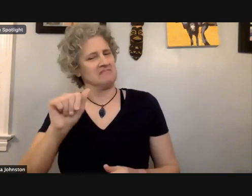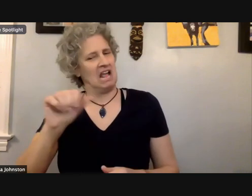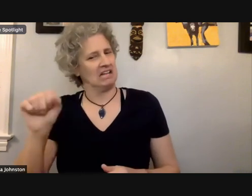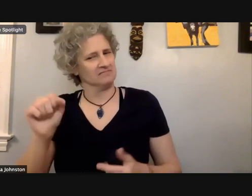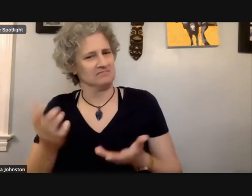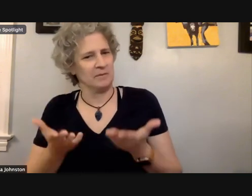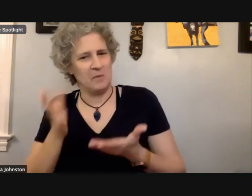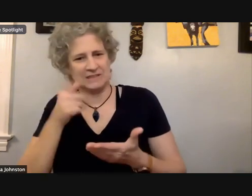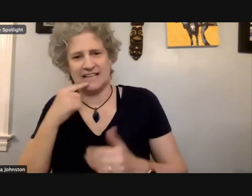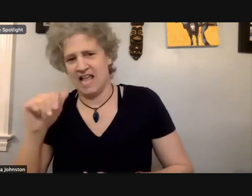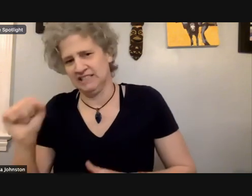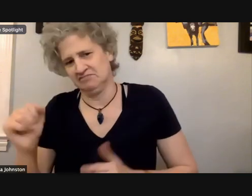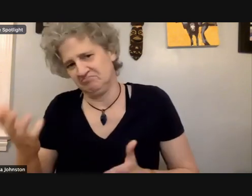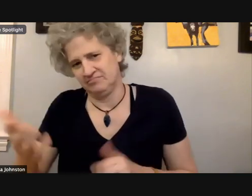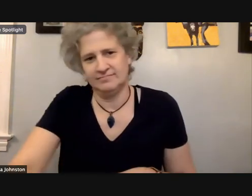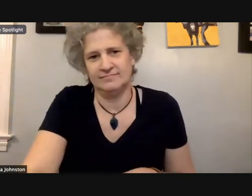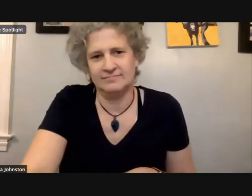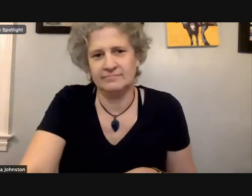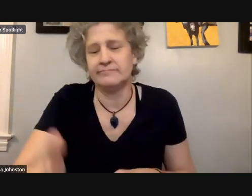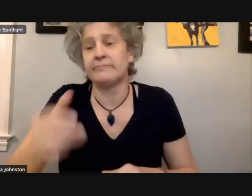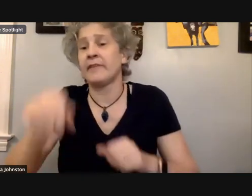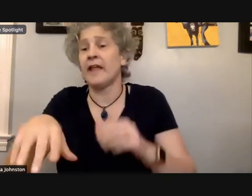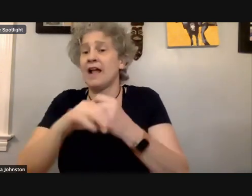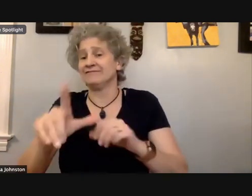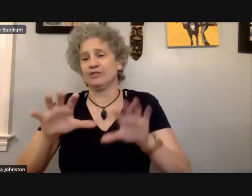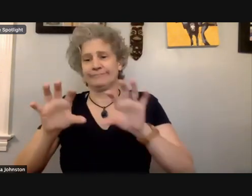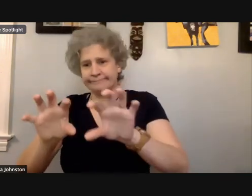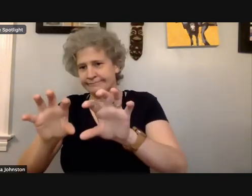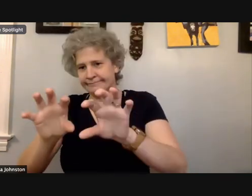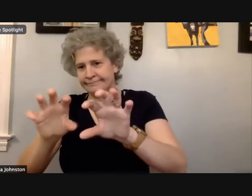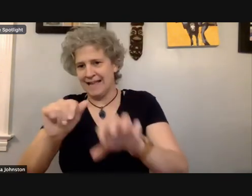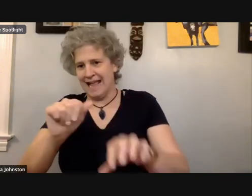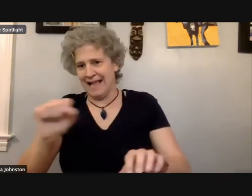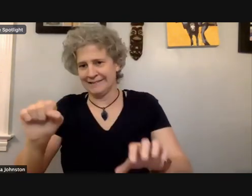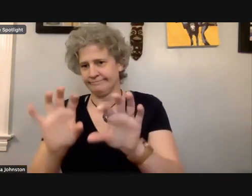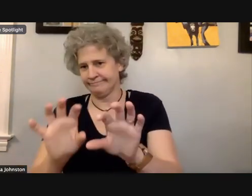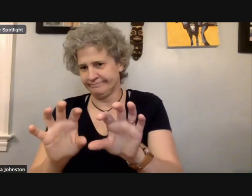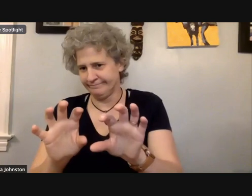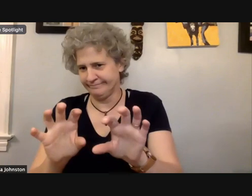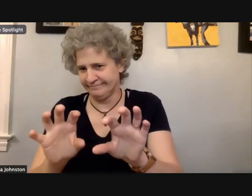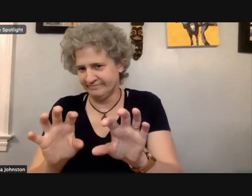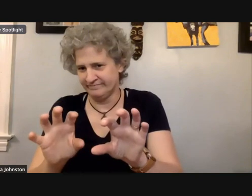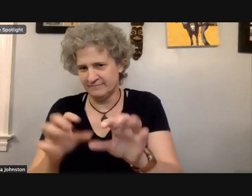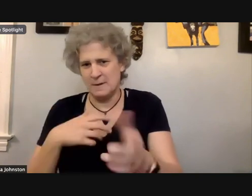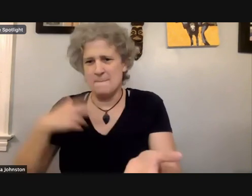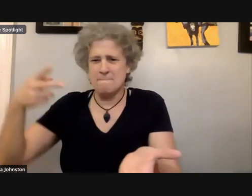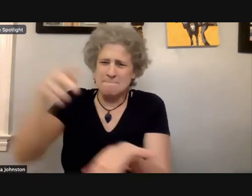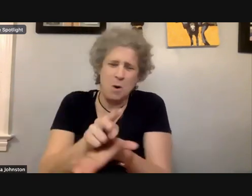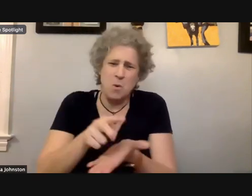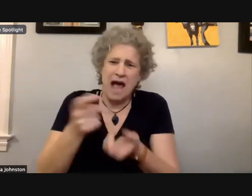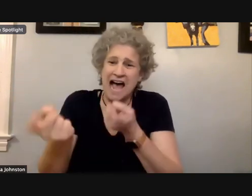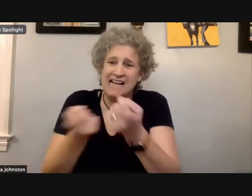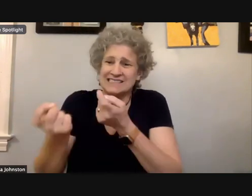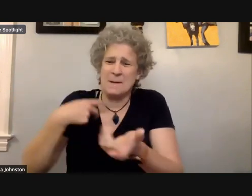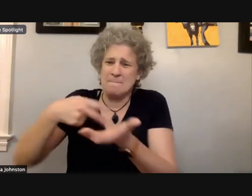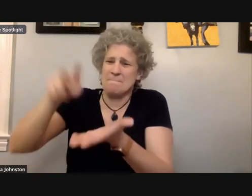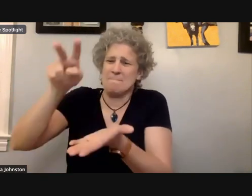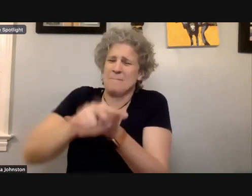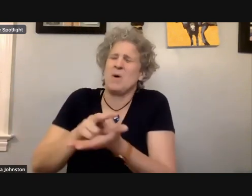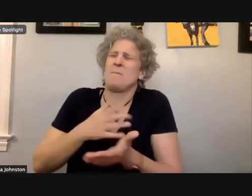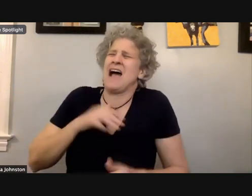more formal, but in the deaf community, we finger spell ASS. It's not really considered an issue. This is a classifier